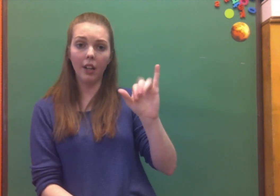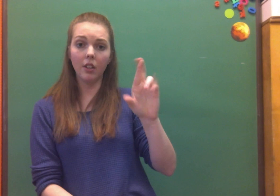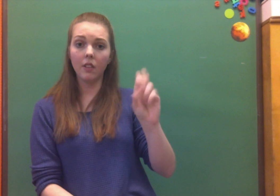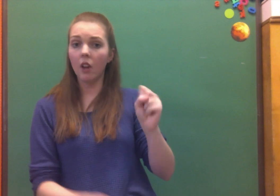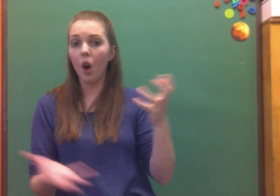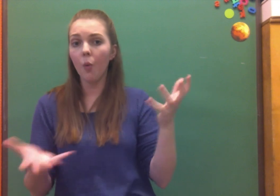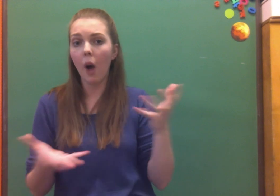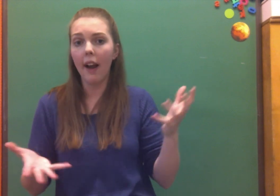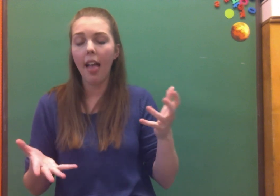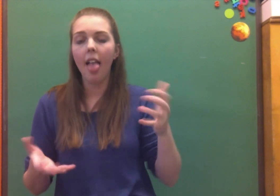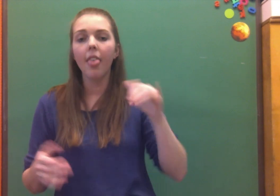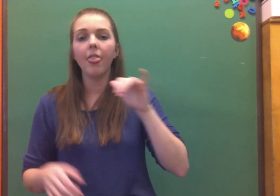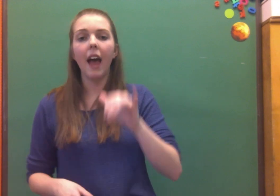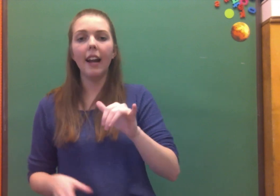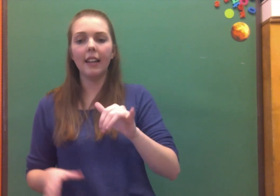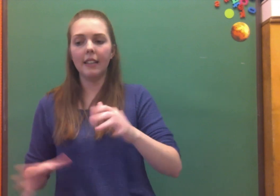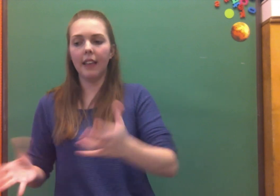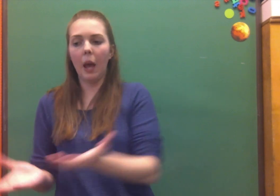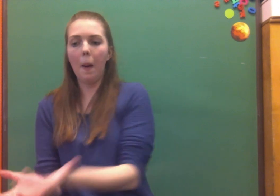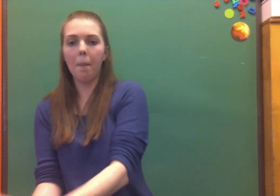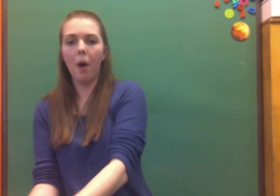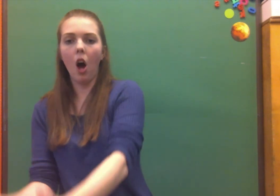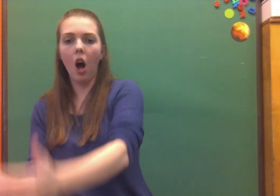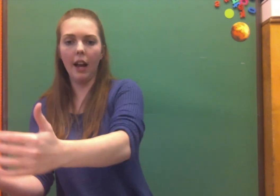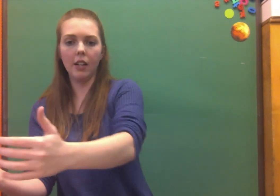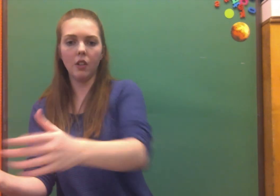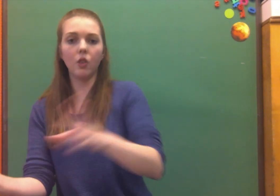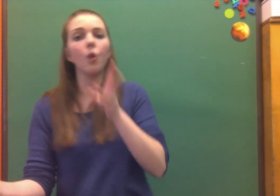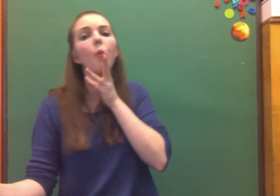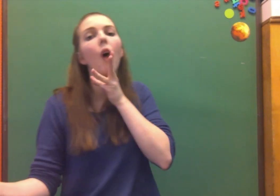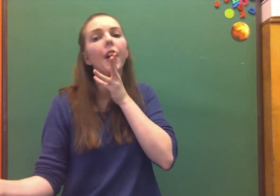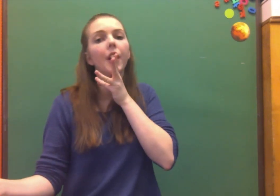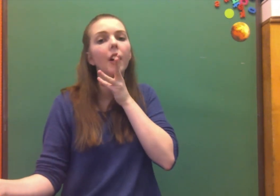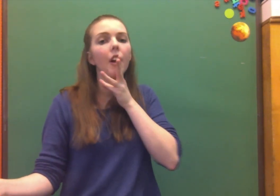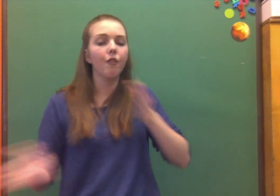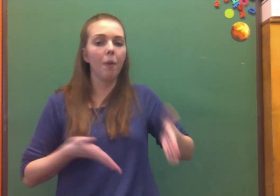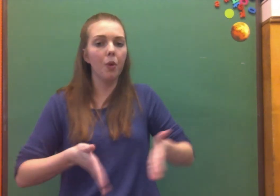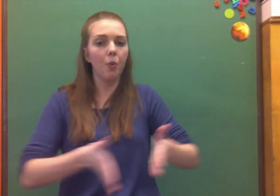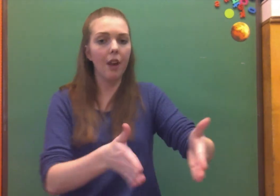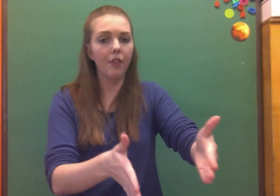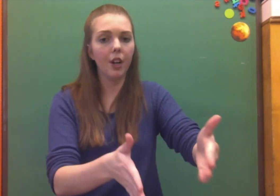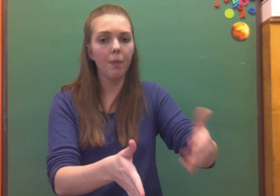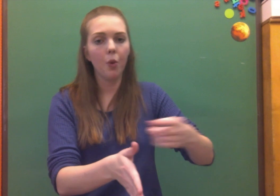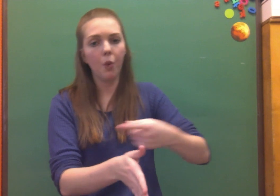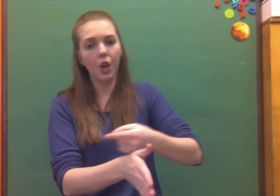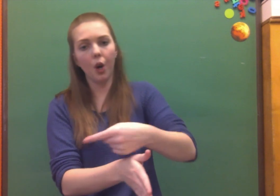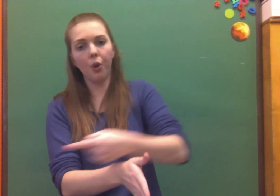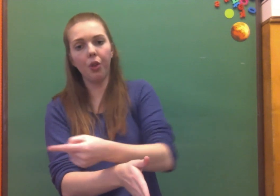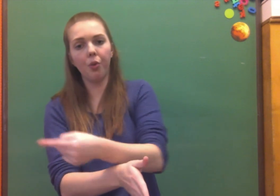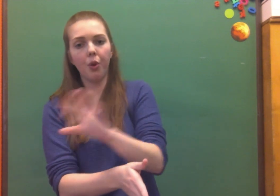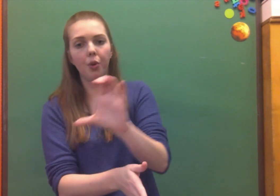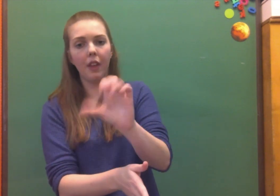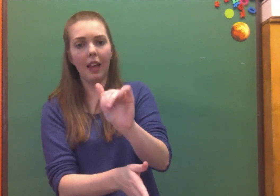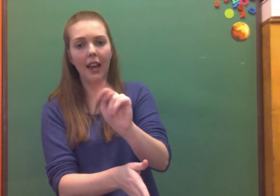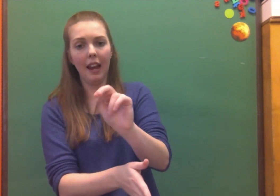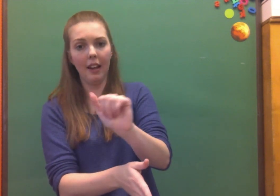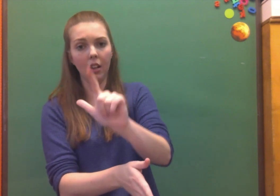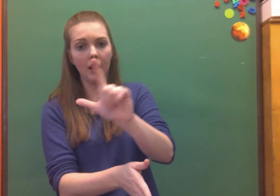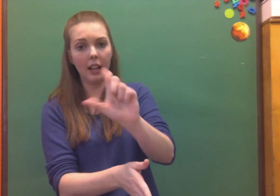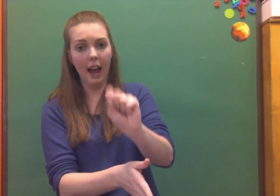Reservoirs are what? That is like a pond. So the water from the river would go through the